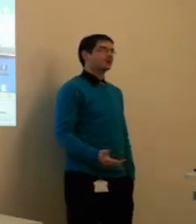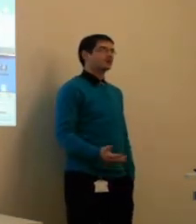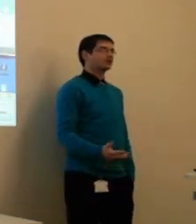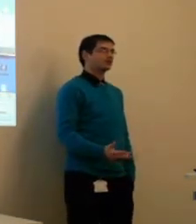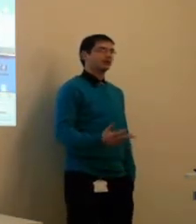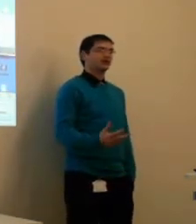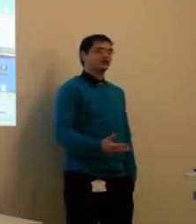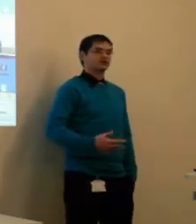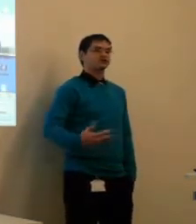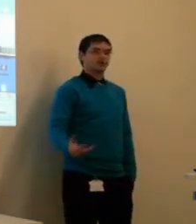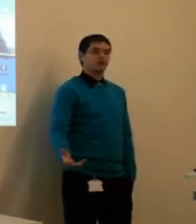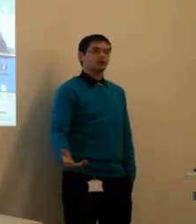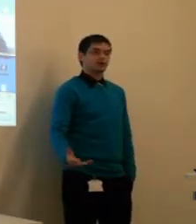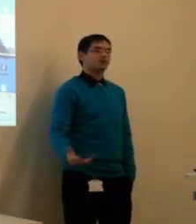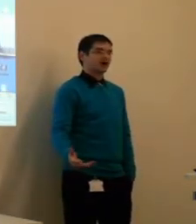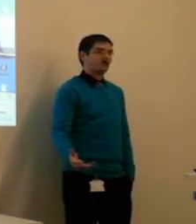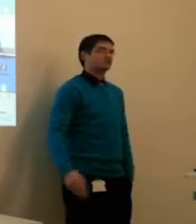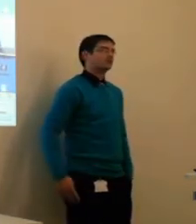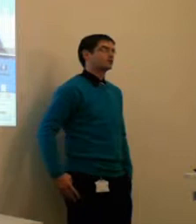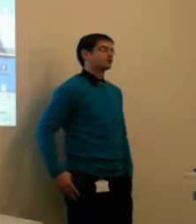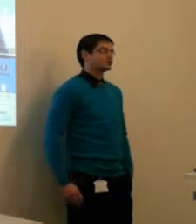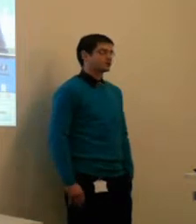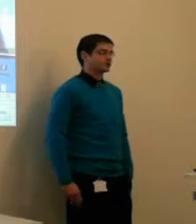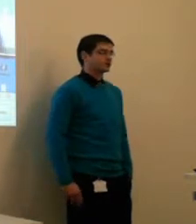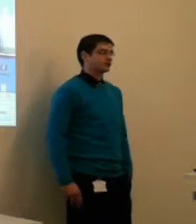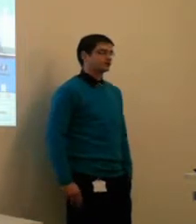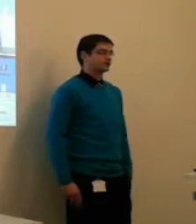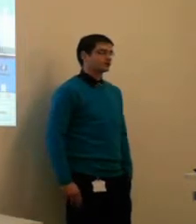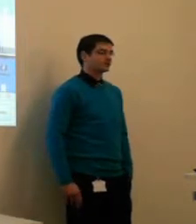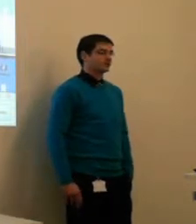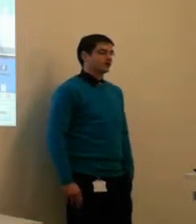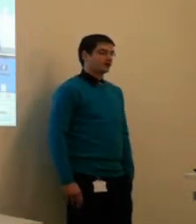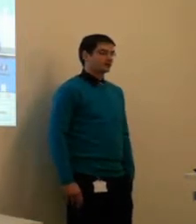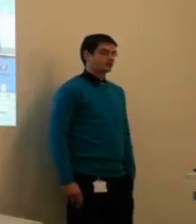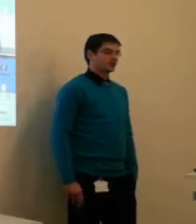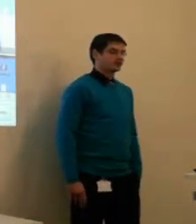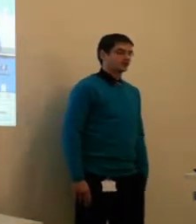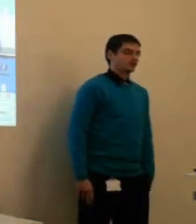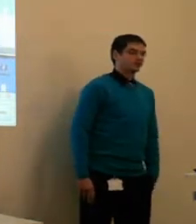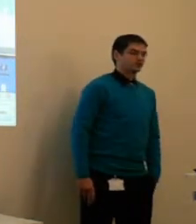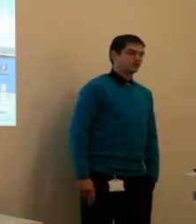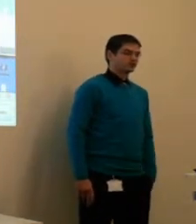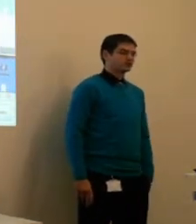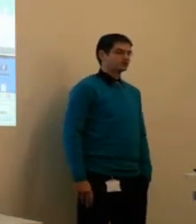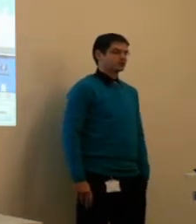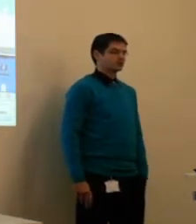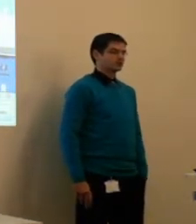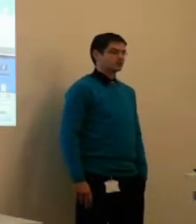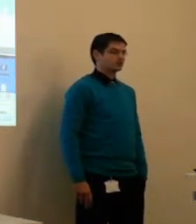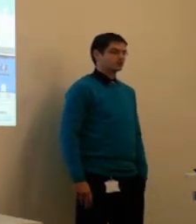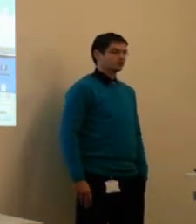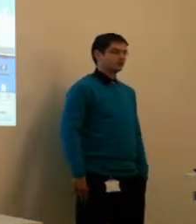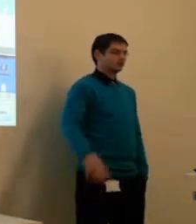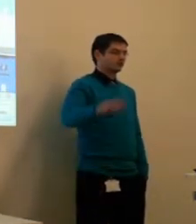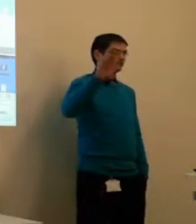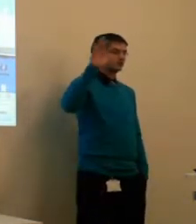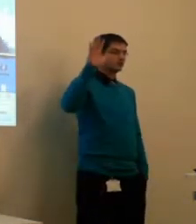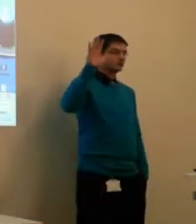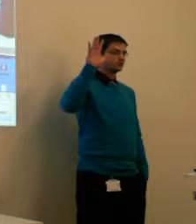that aren't i'll make it really obvious and apparent for you so that you know uh so without further ado if i used to do the gesture for hello which